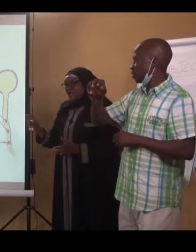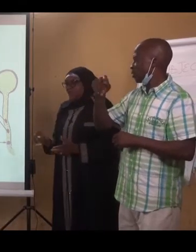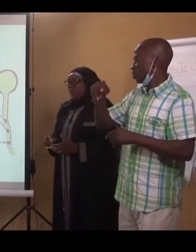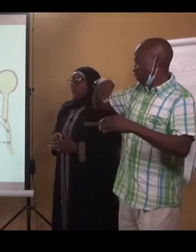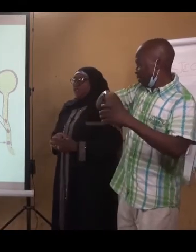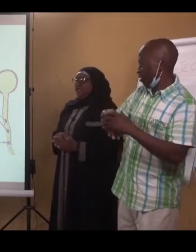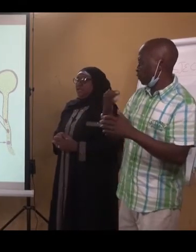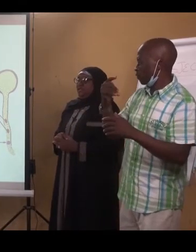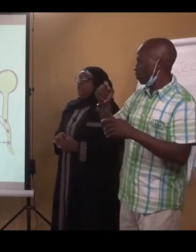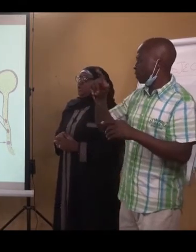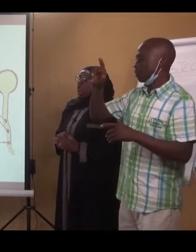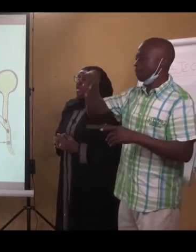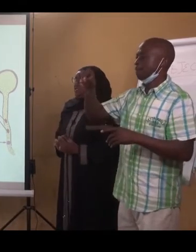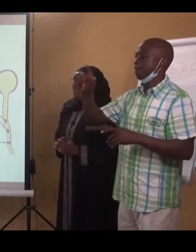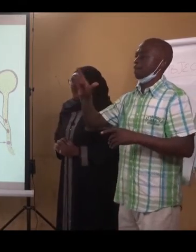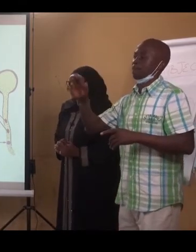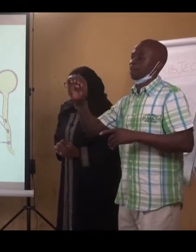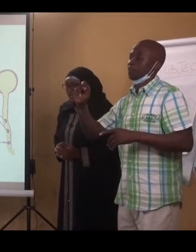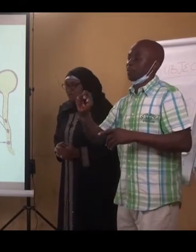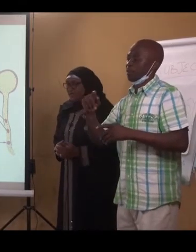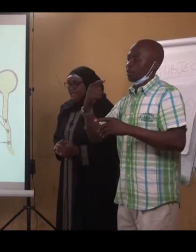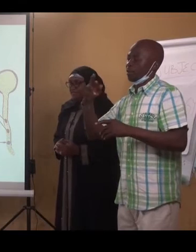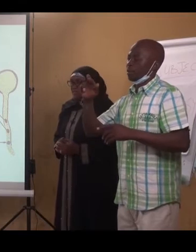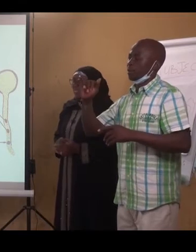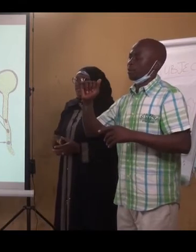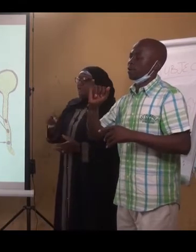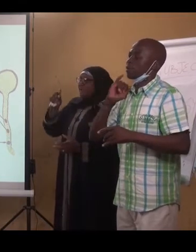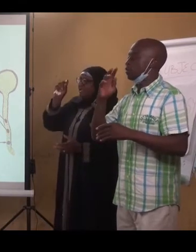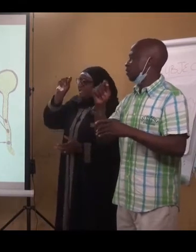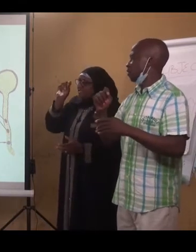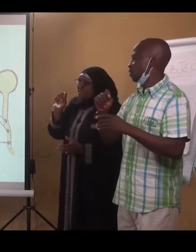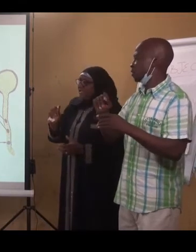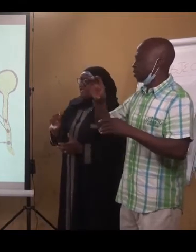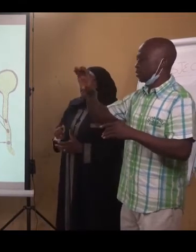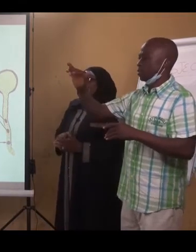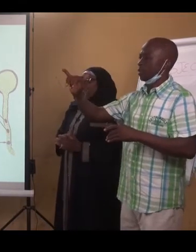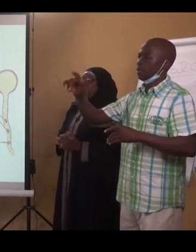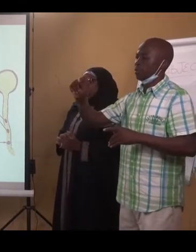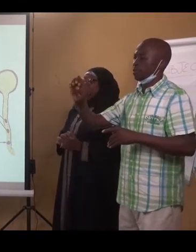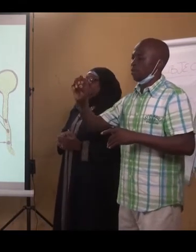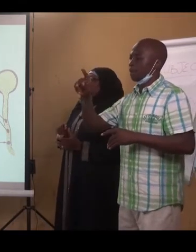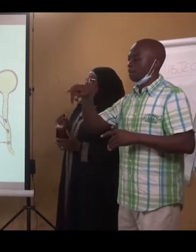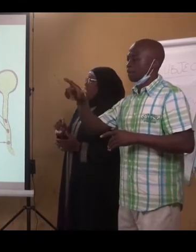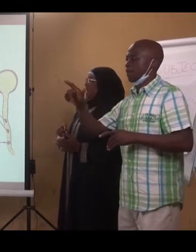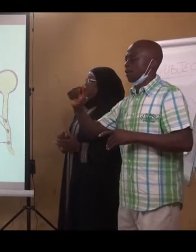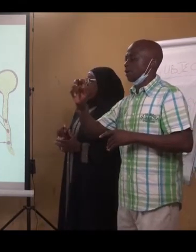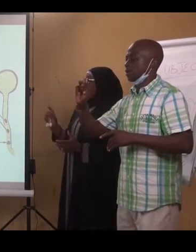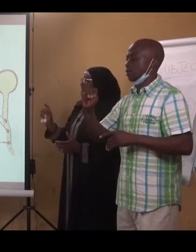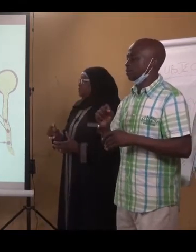the pollen grain is known as the cytoplasm. Then right inside the cytoplasm, you have a